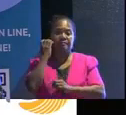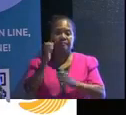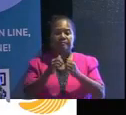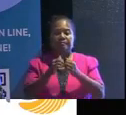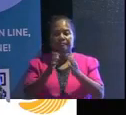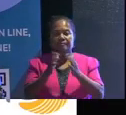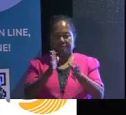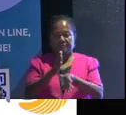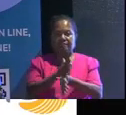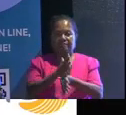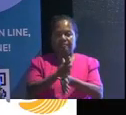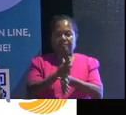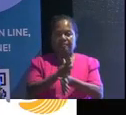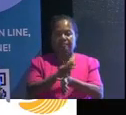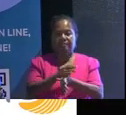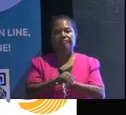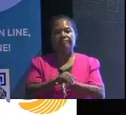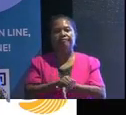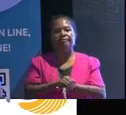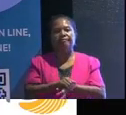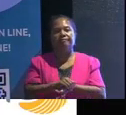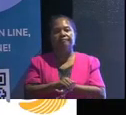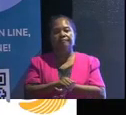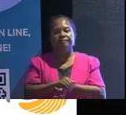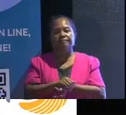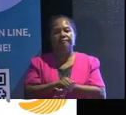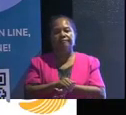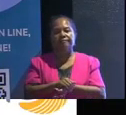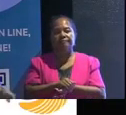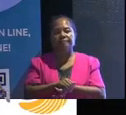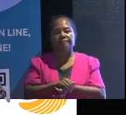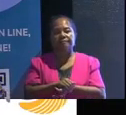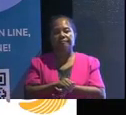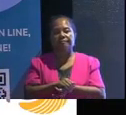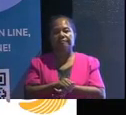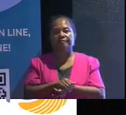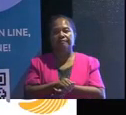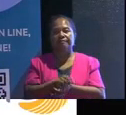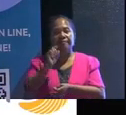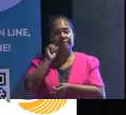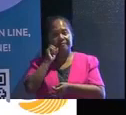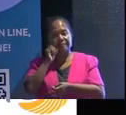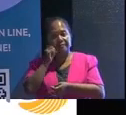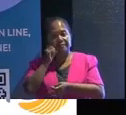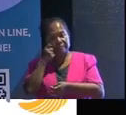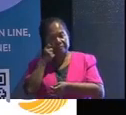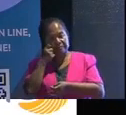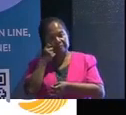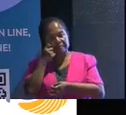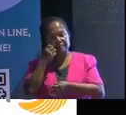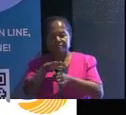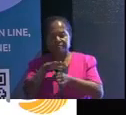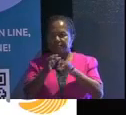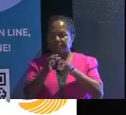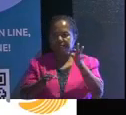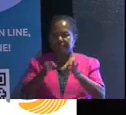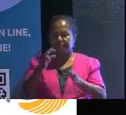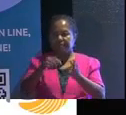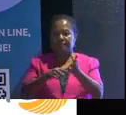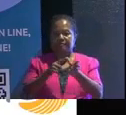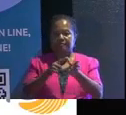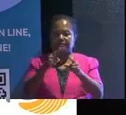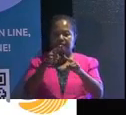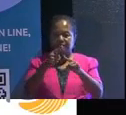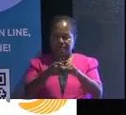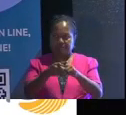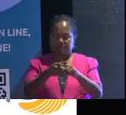starting employment, when you commence employment. It will determine the tax-free threshold and the rebate of tax on the